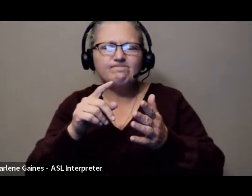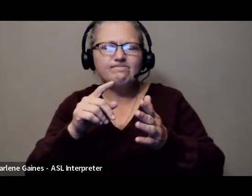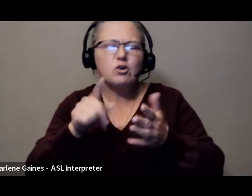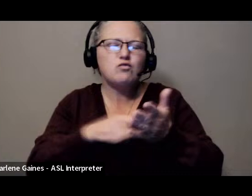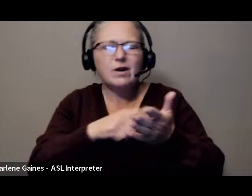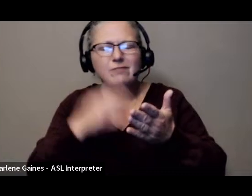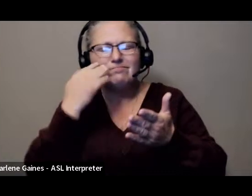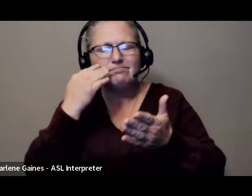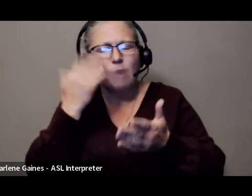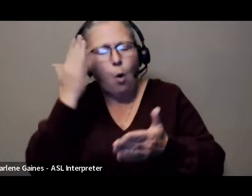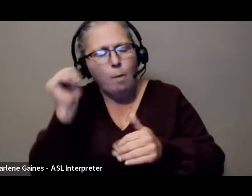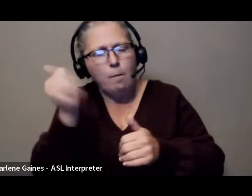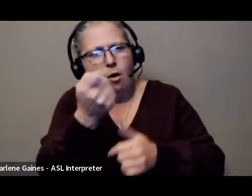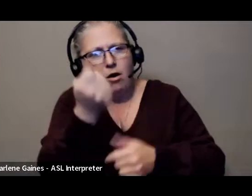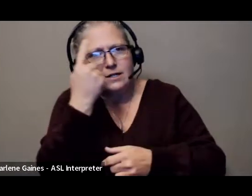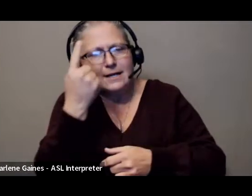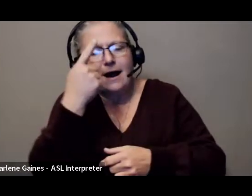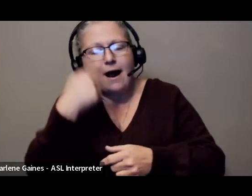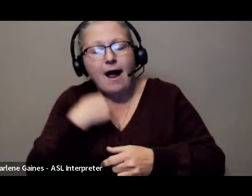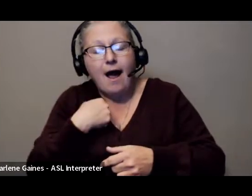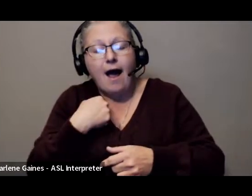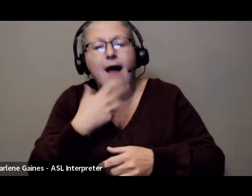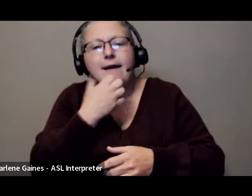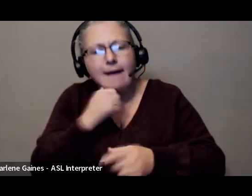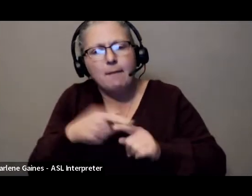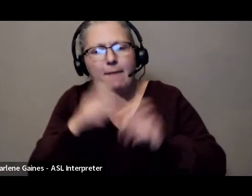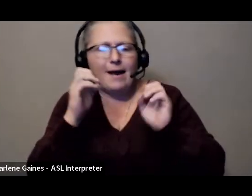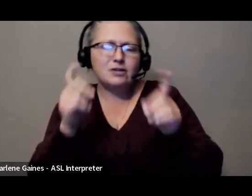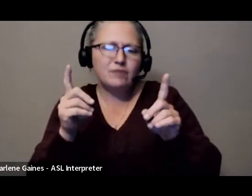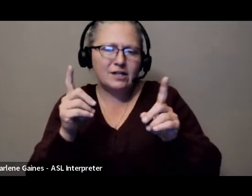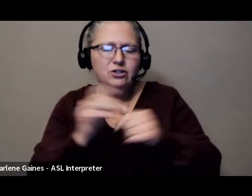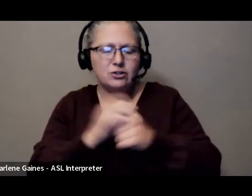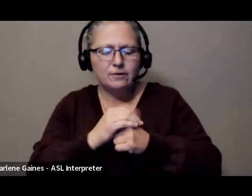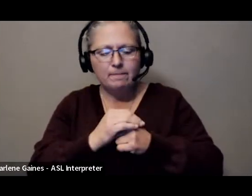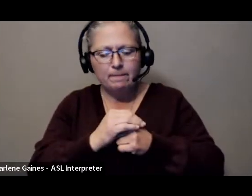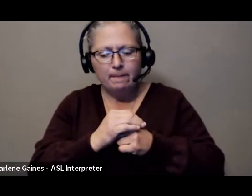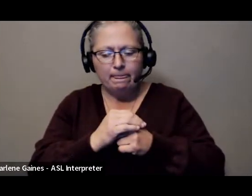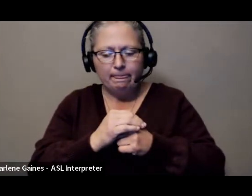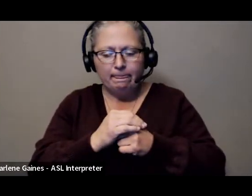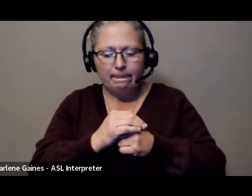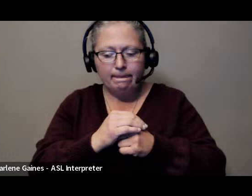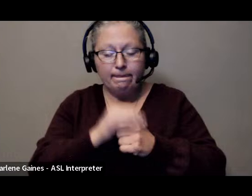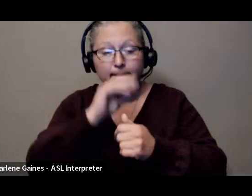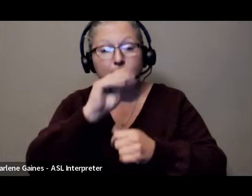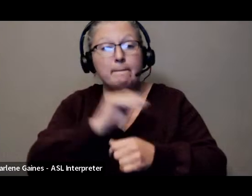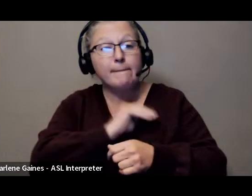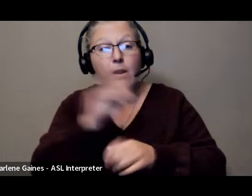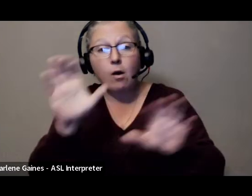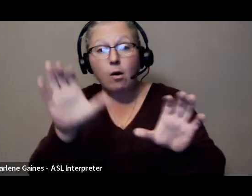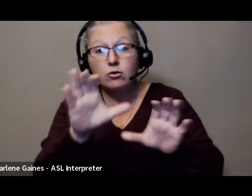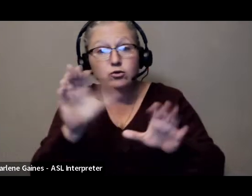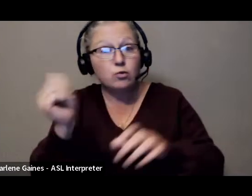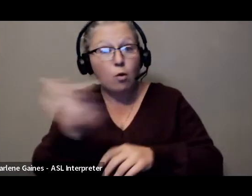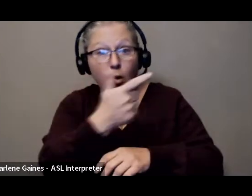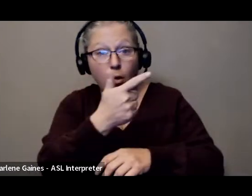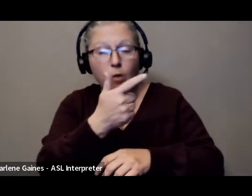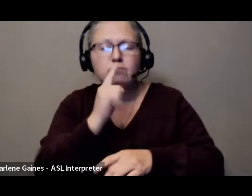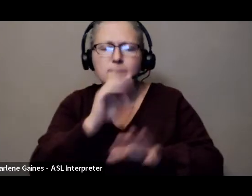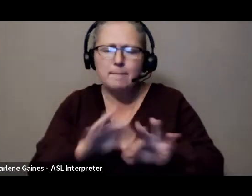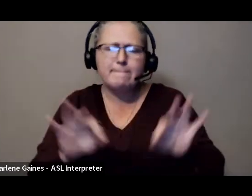they're like that because I really care about education. I think that the mission that you all do is extremely